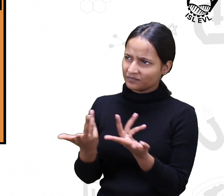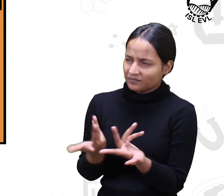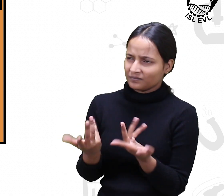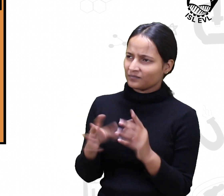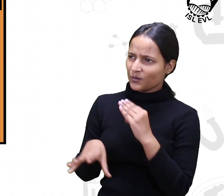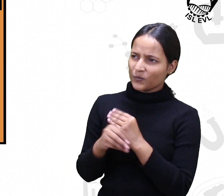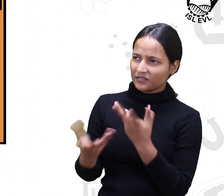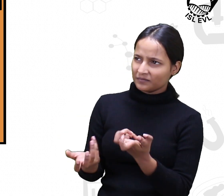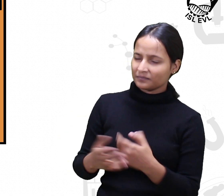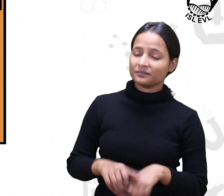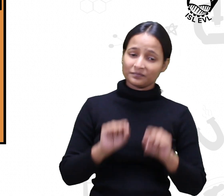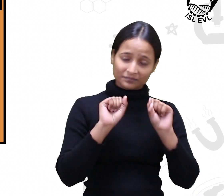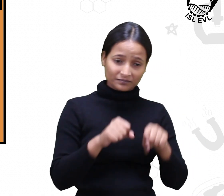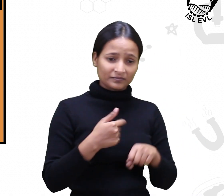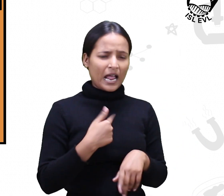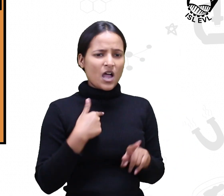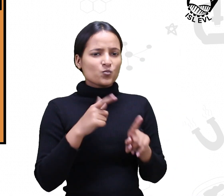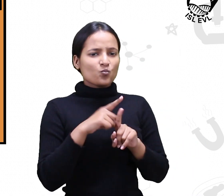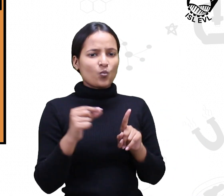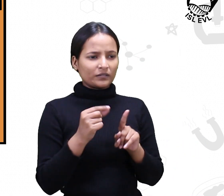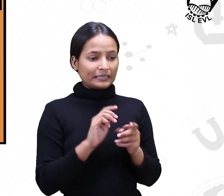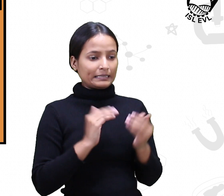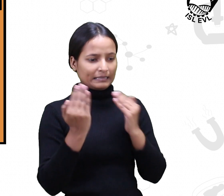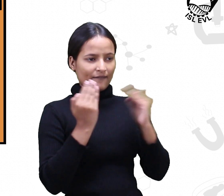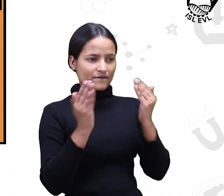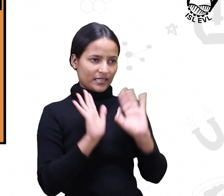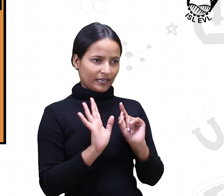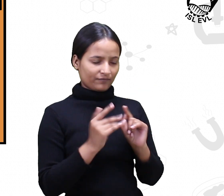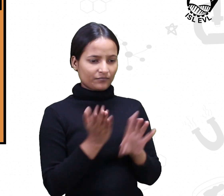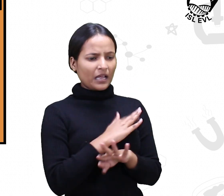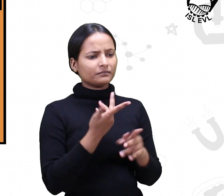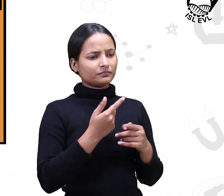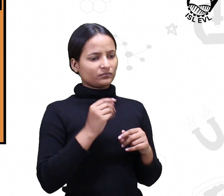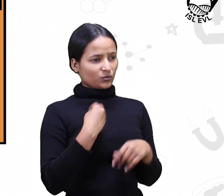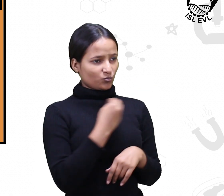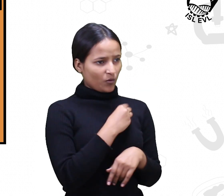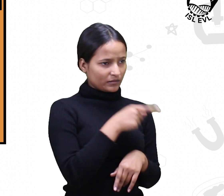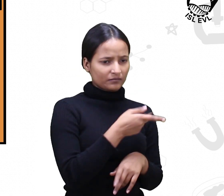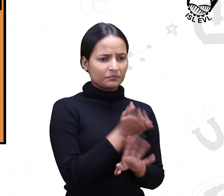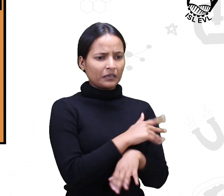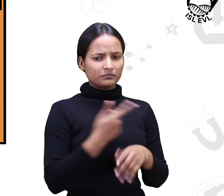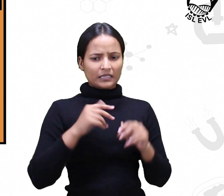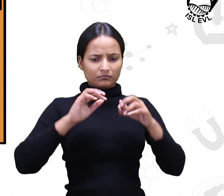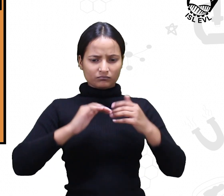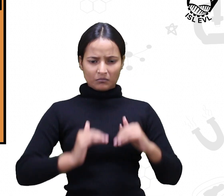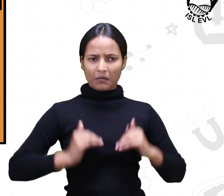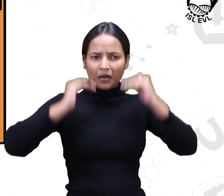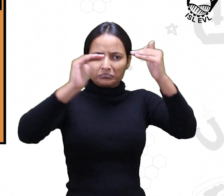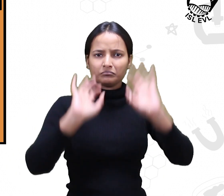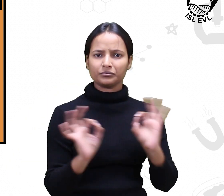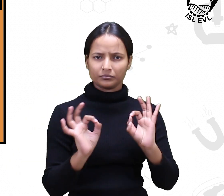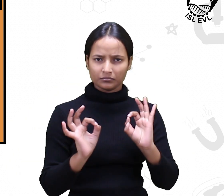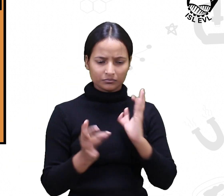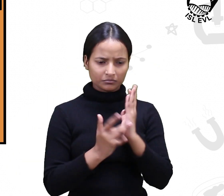had to put one thing on it, I think I grappled with some of the analysis of the data. Like I could do the experiment. I didn't